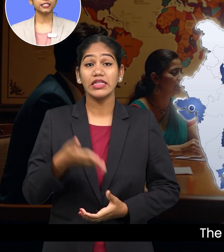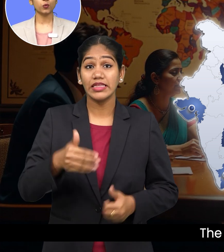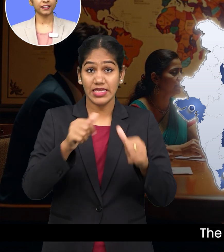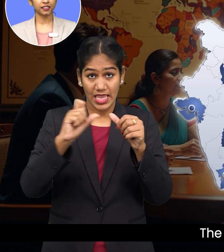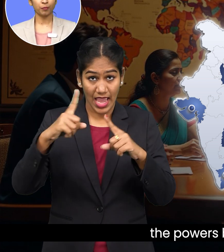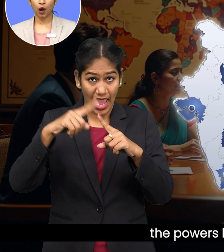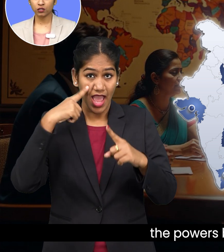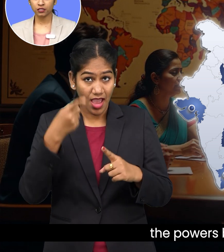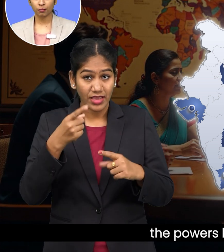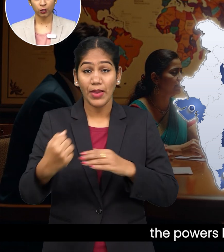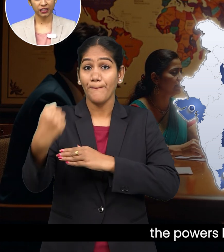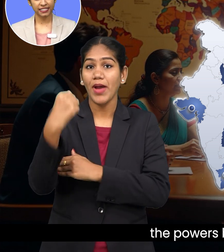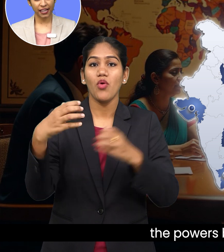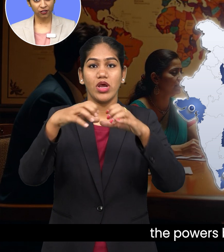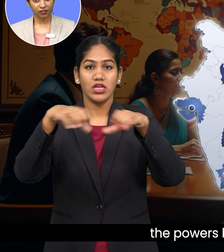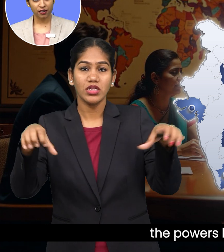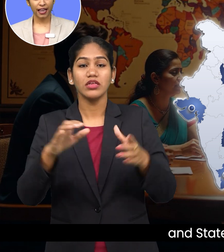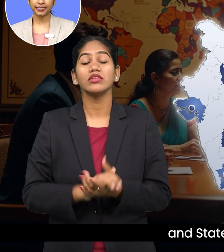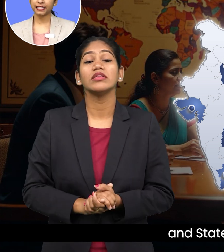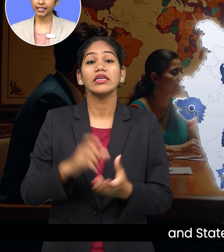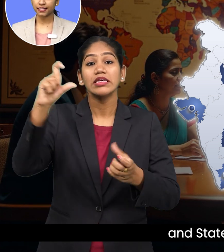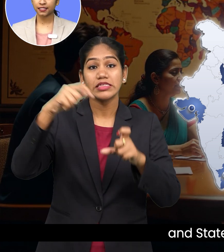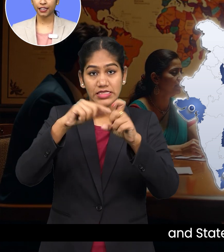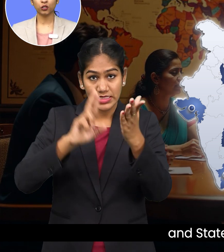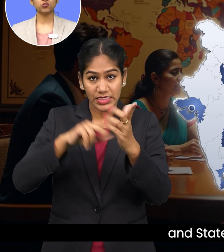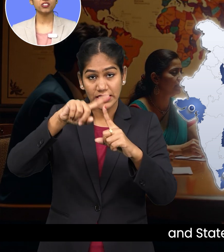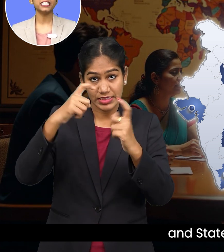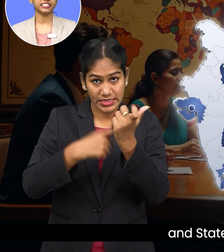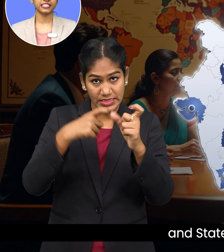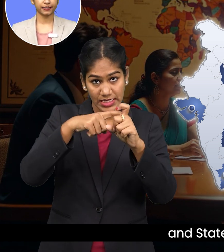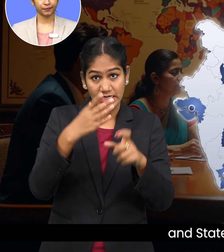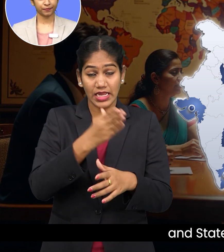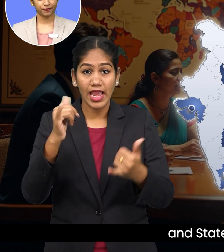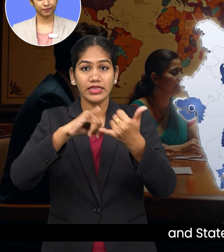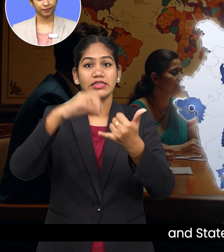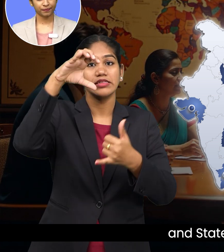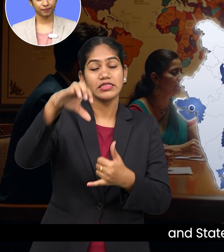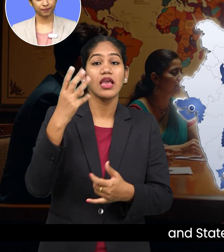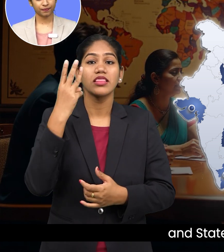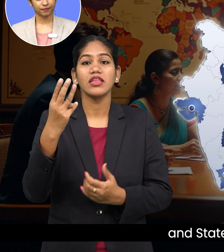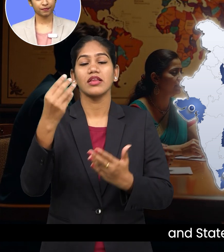The Act divided the powers between the centre and states into three lists.